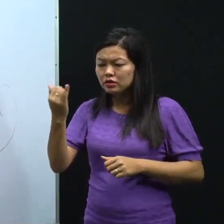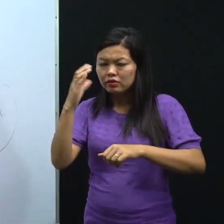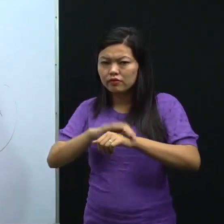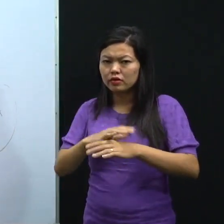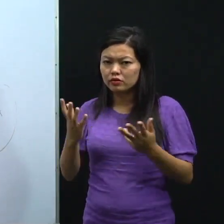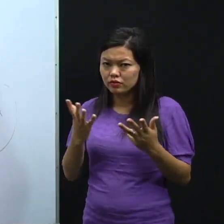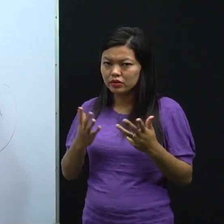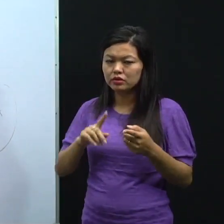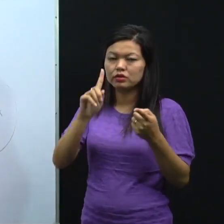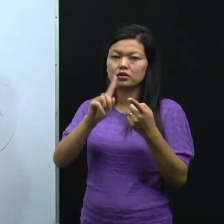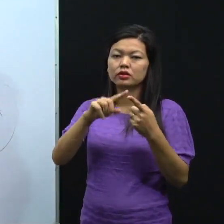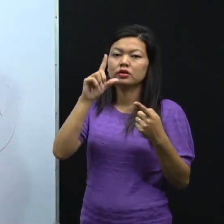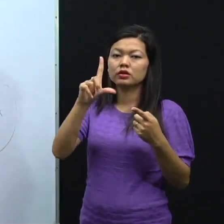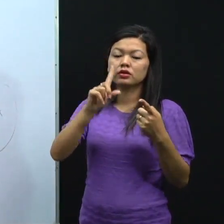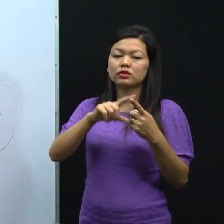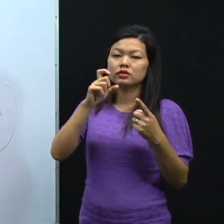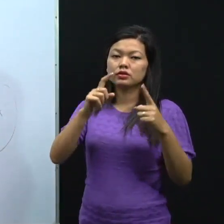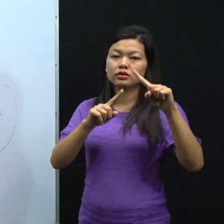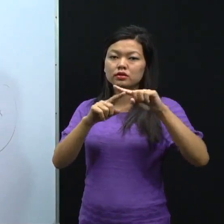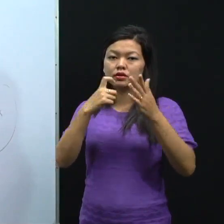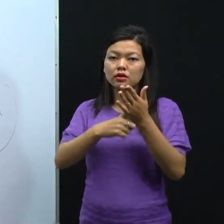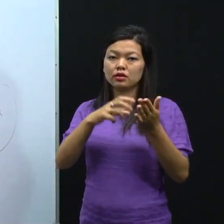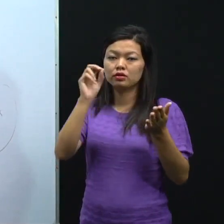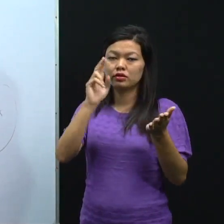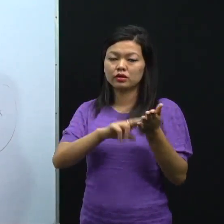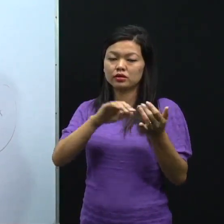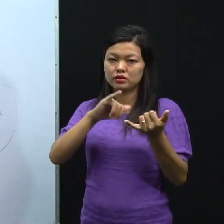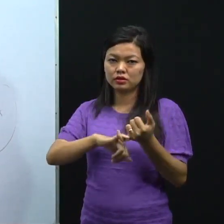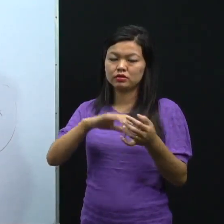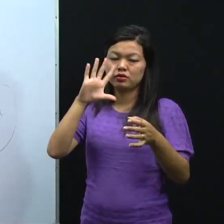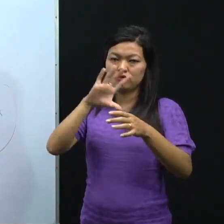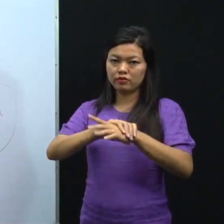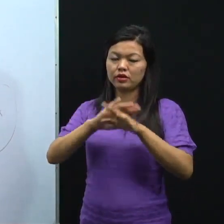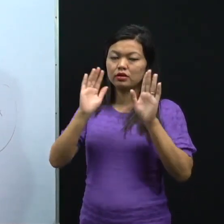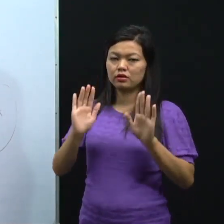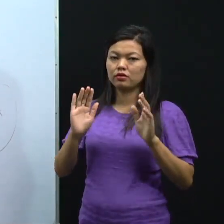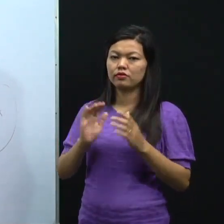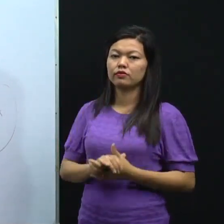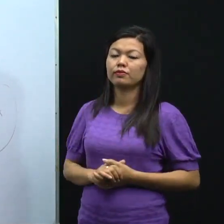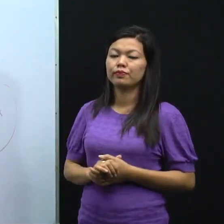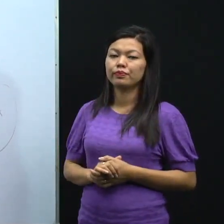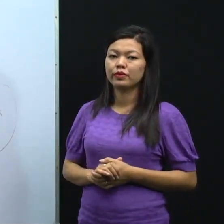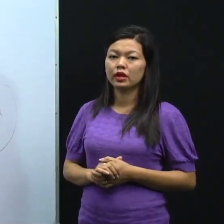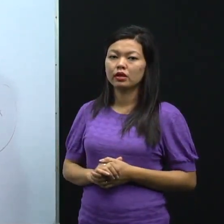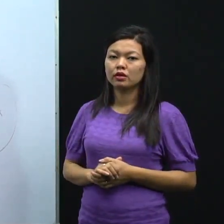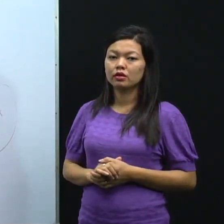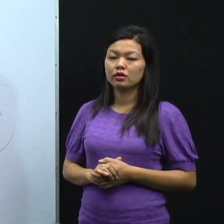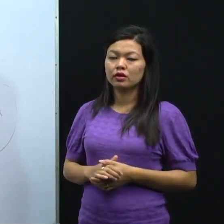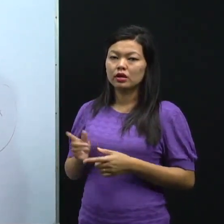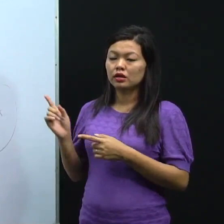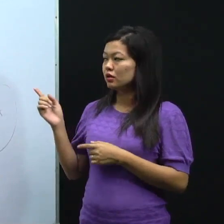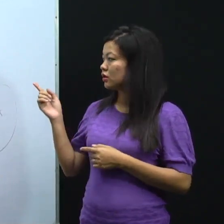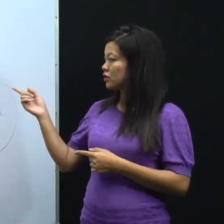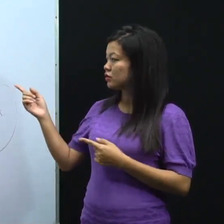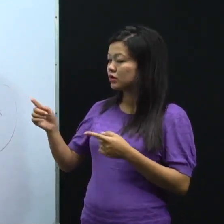Electrons. Now, electrons is not a new word for you, because like now we are going to study about this in detail,